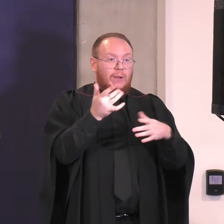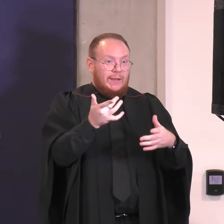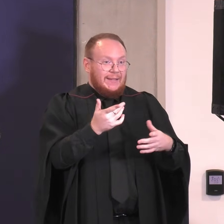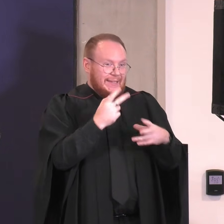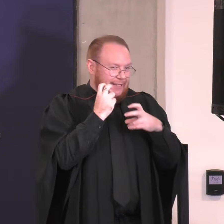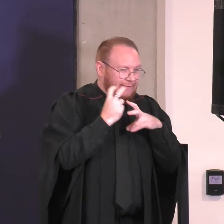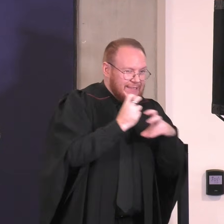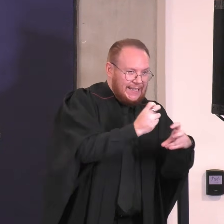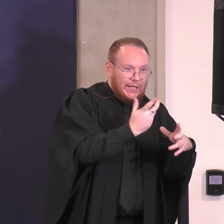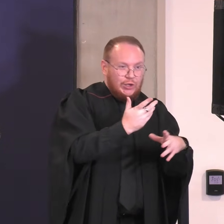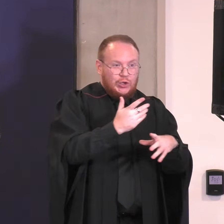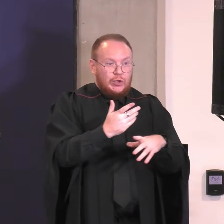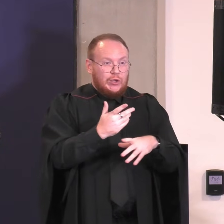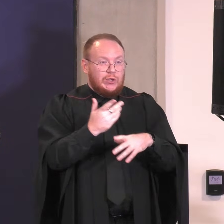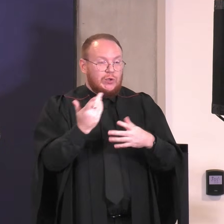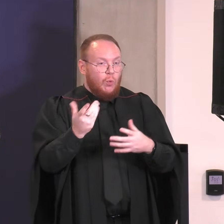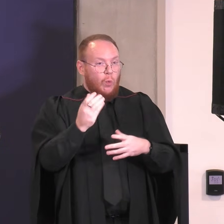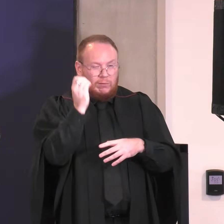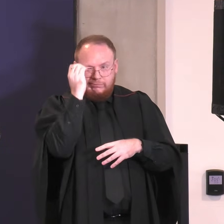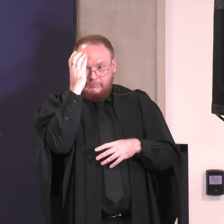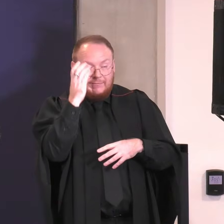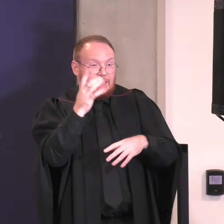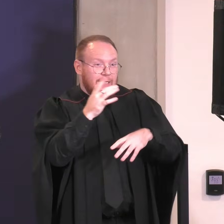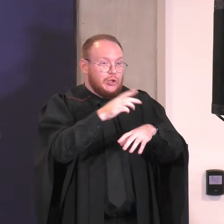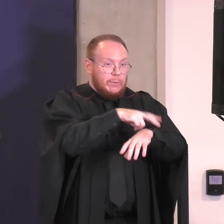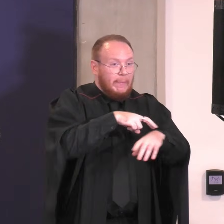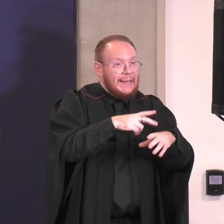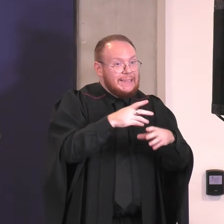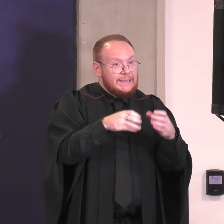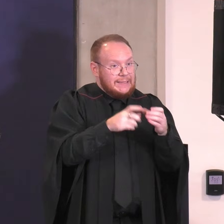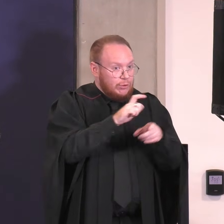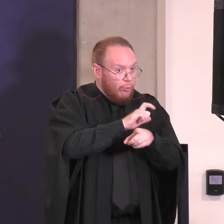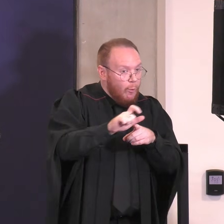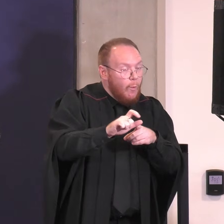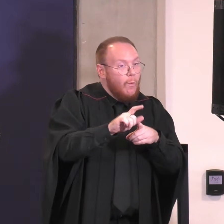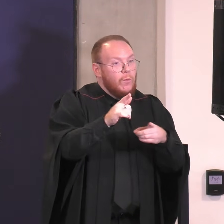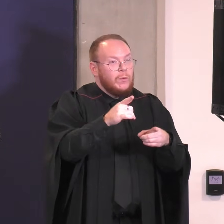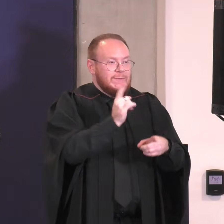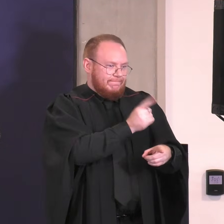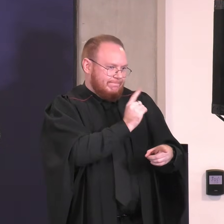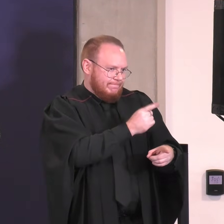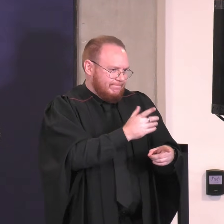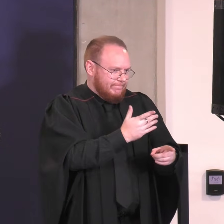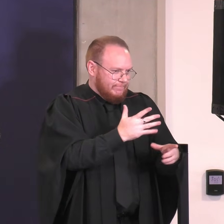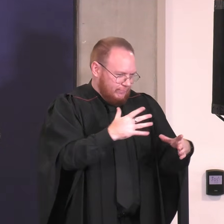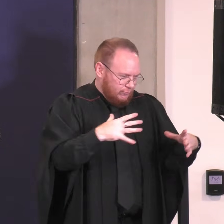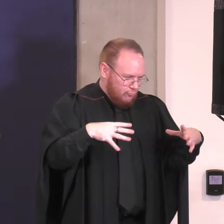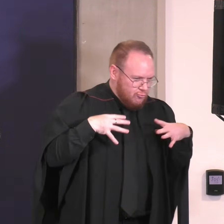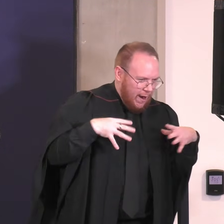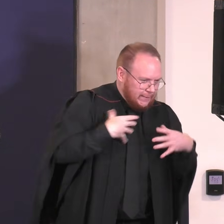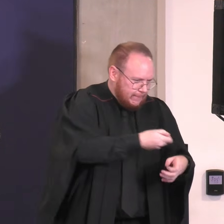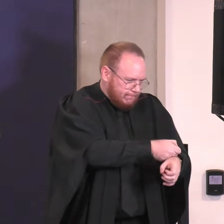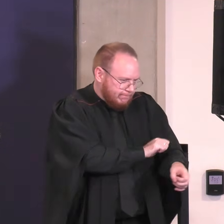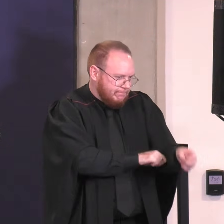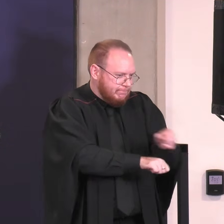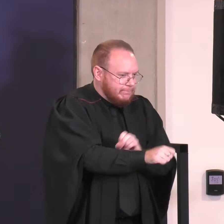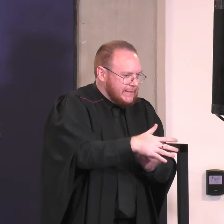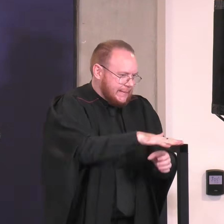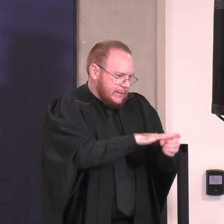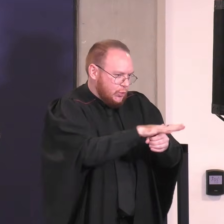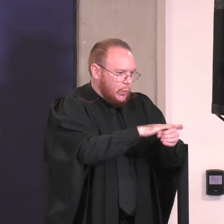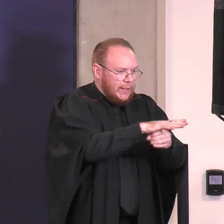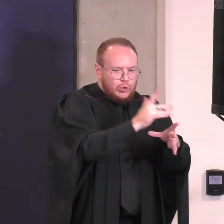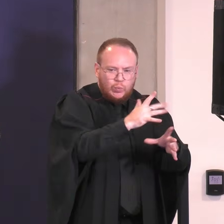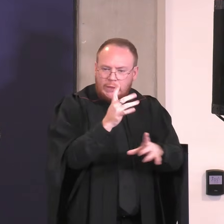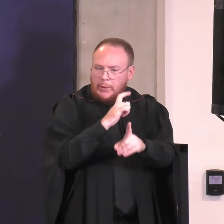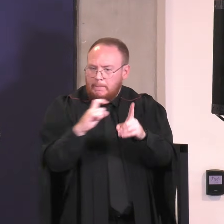Investigation degree course are offered applied learning through practical situations with important community engagement, supported